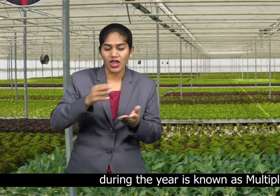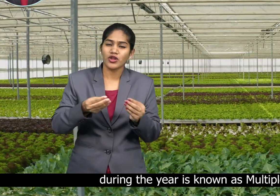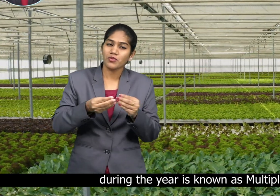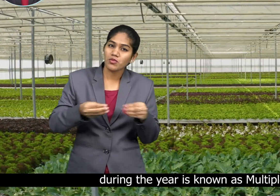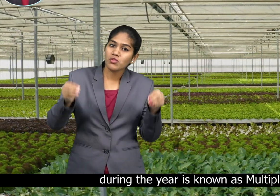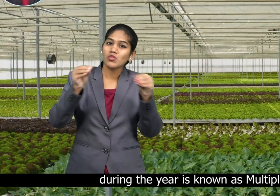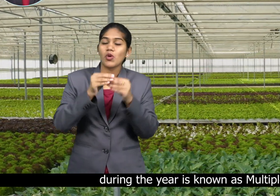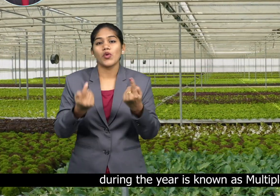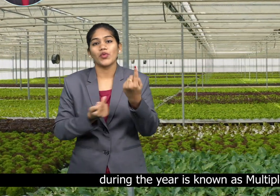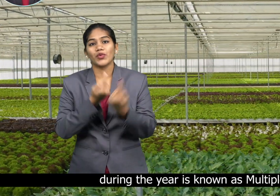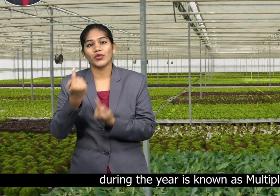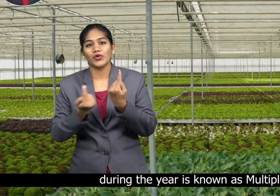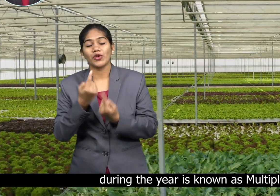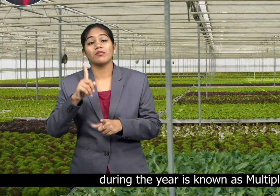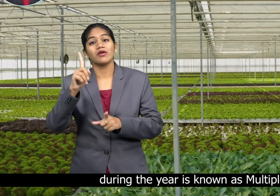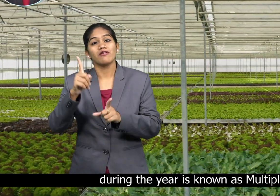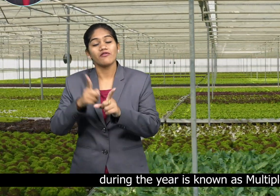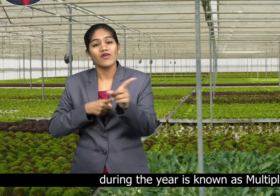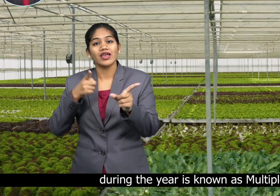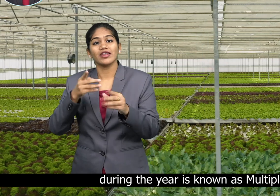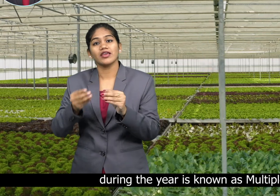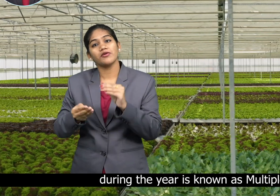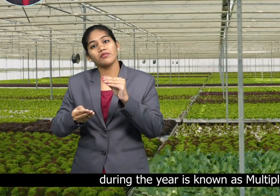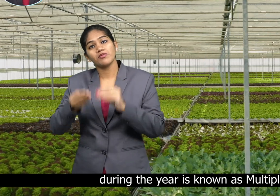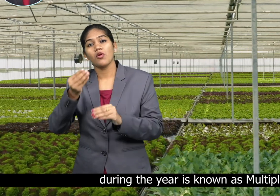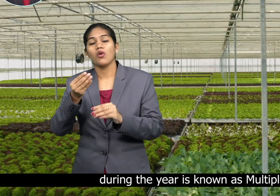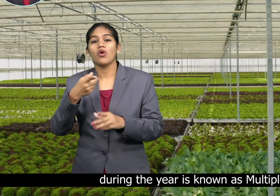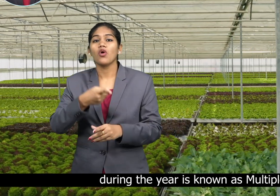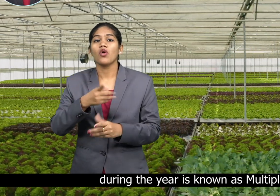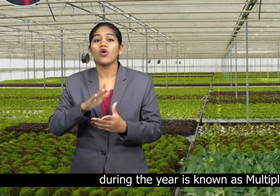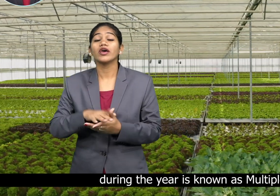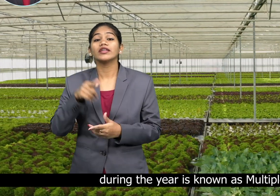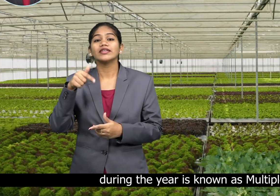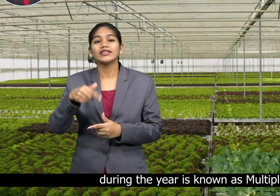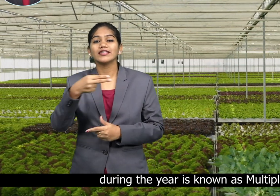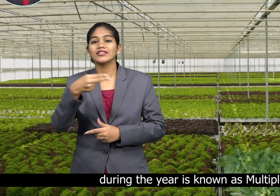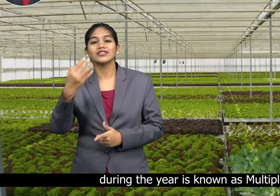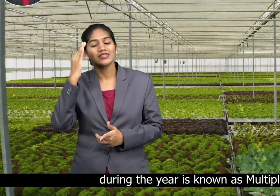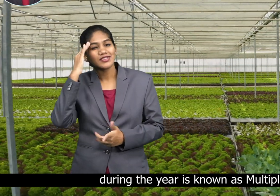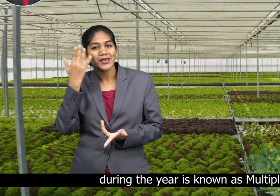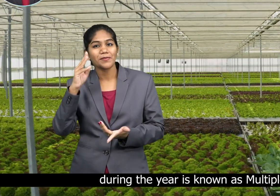as multiple cropping.